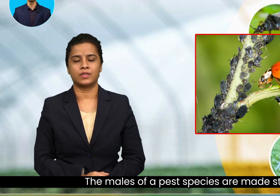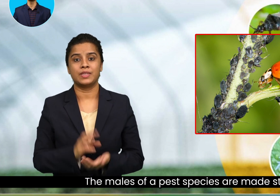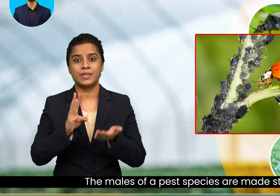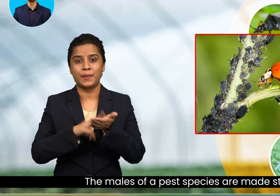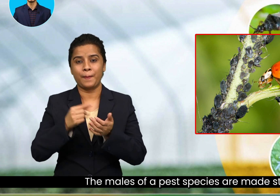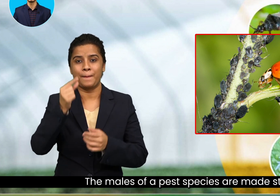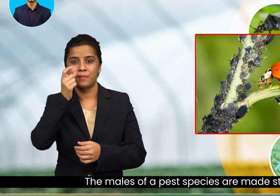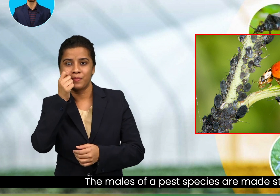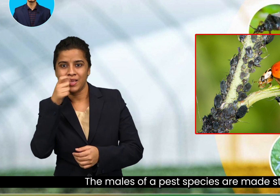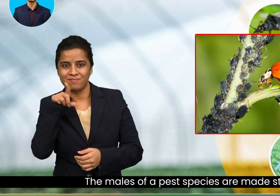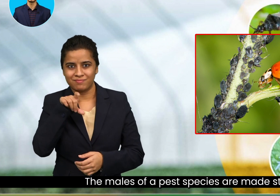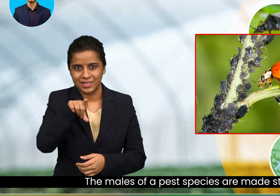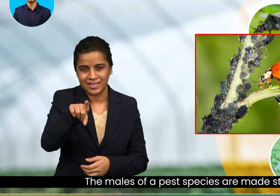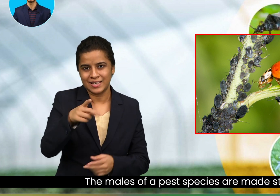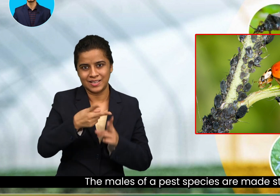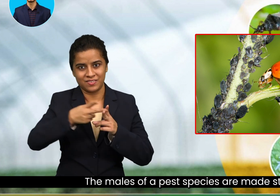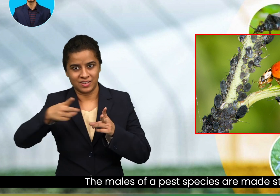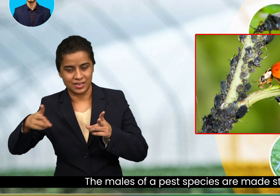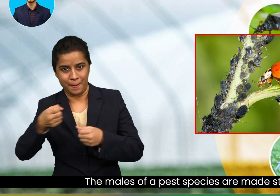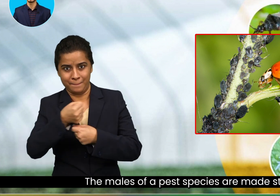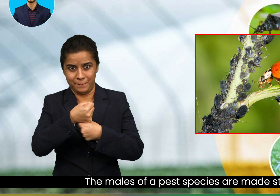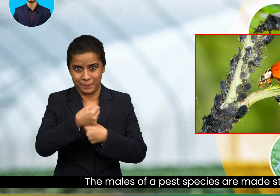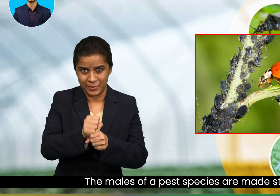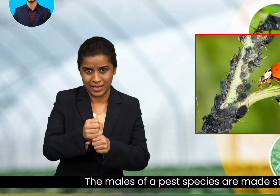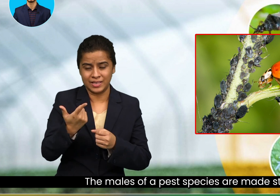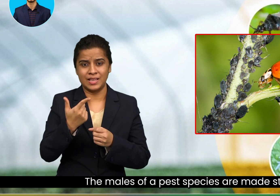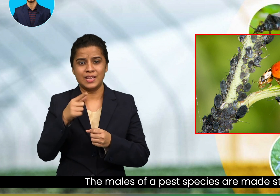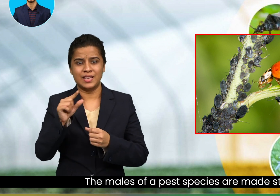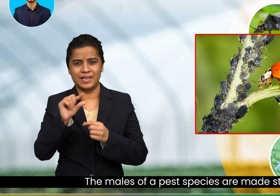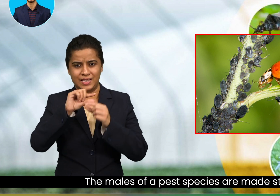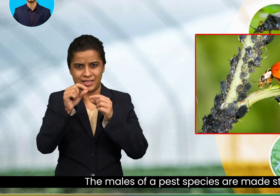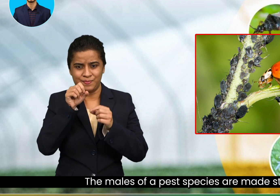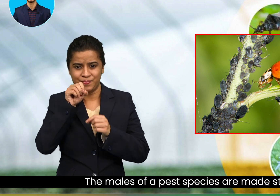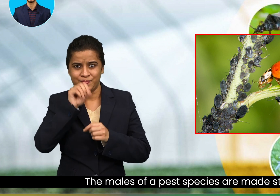The males of a pest species are made sterile.